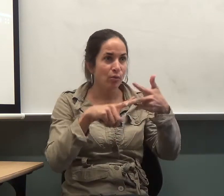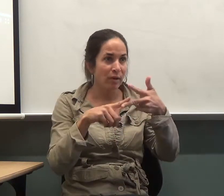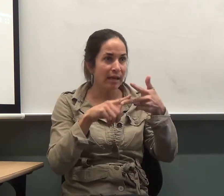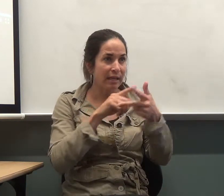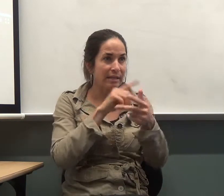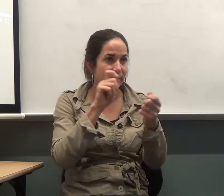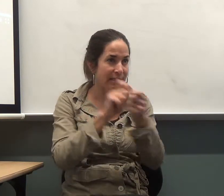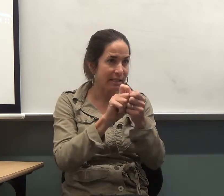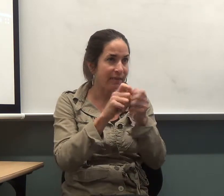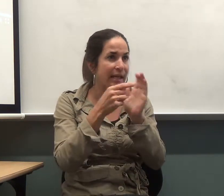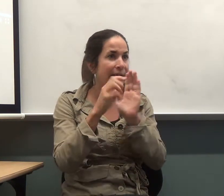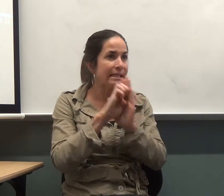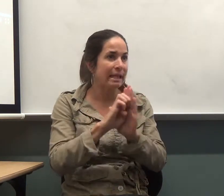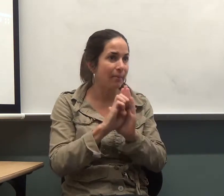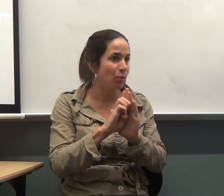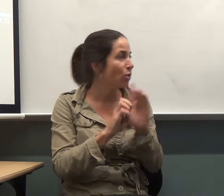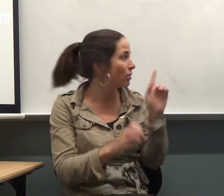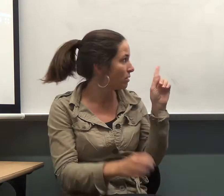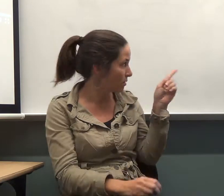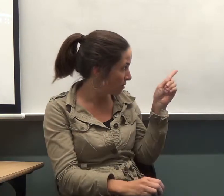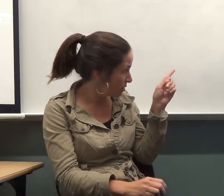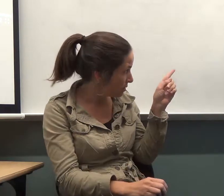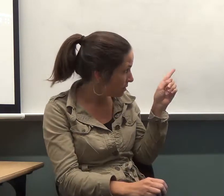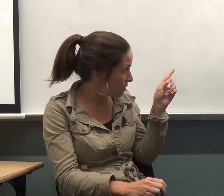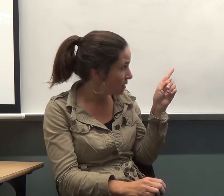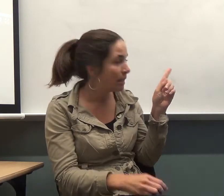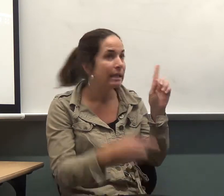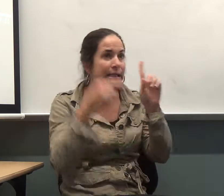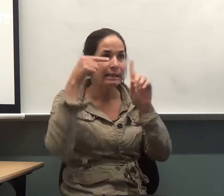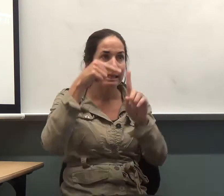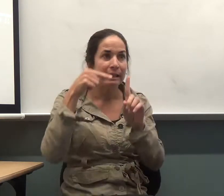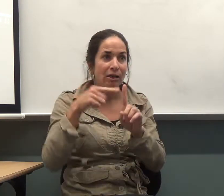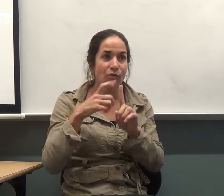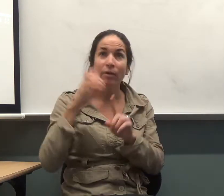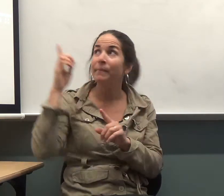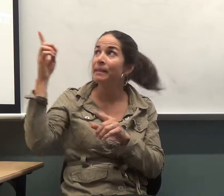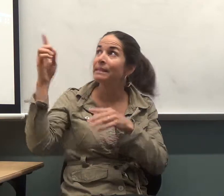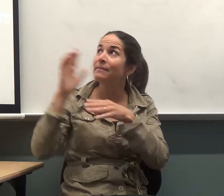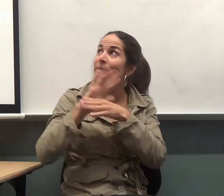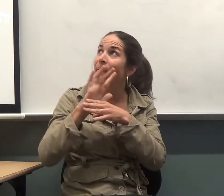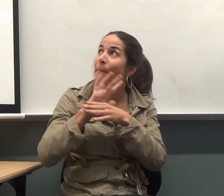examples. Some kind of detail from the film. Okay?